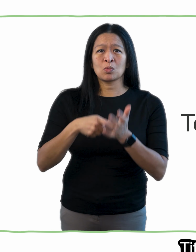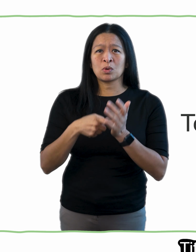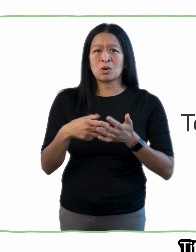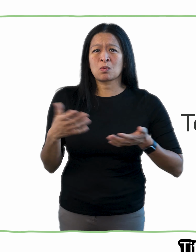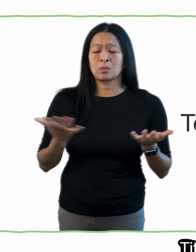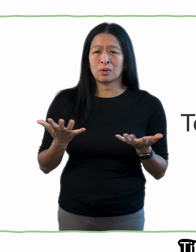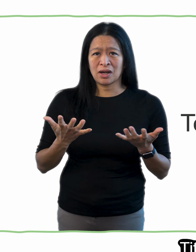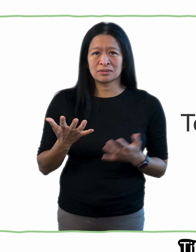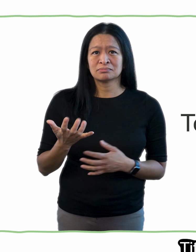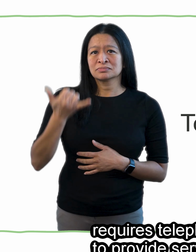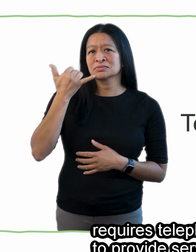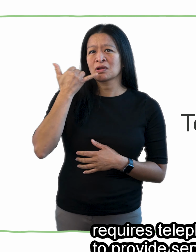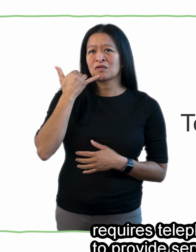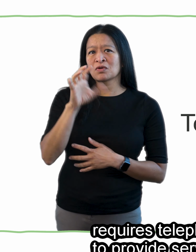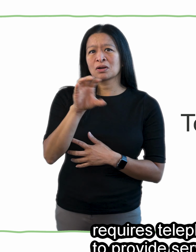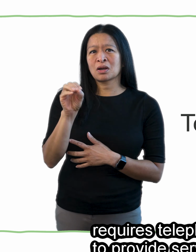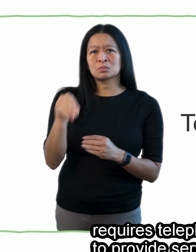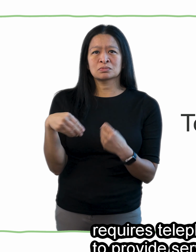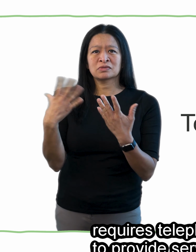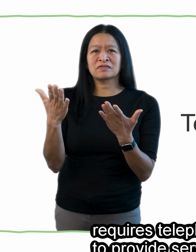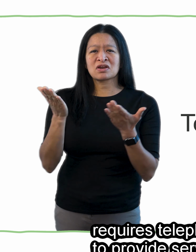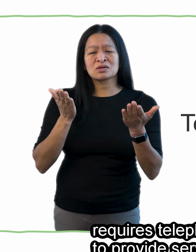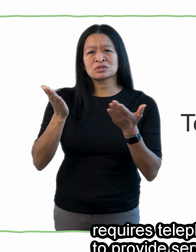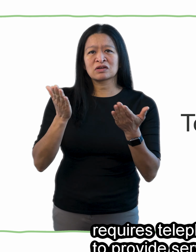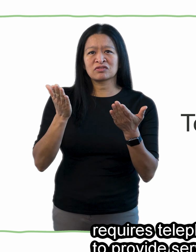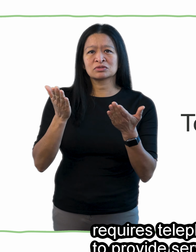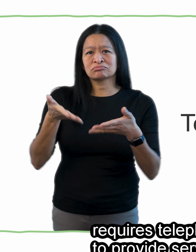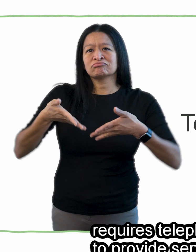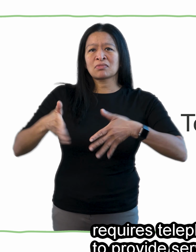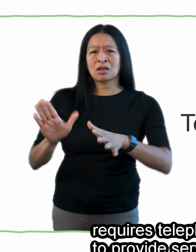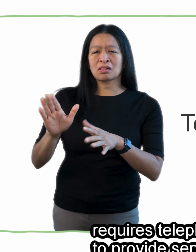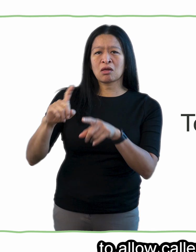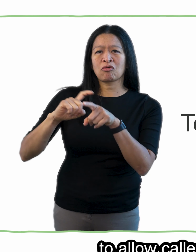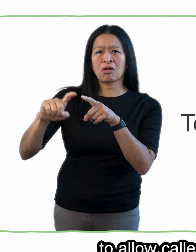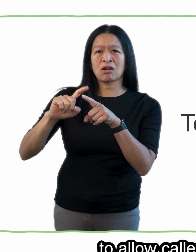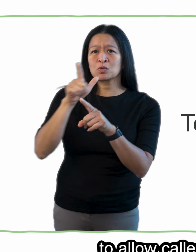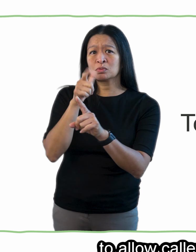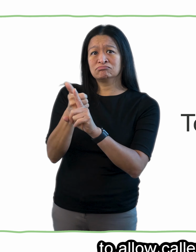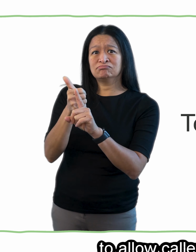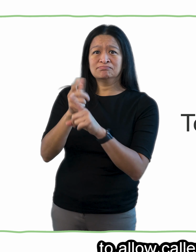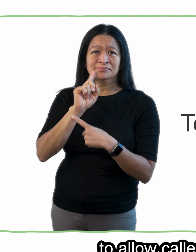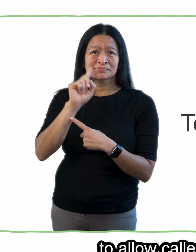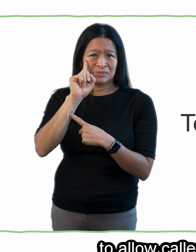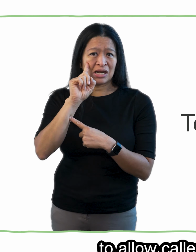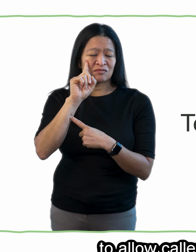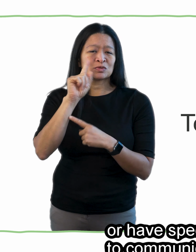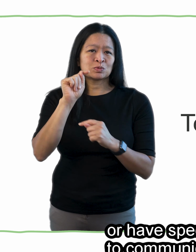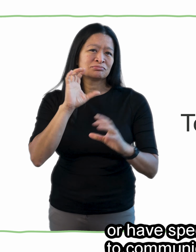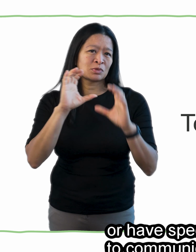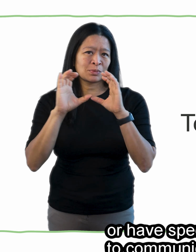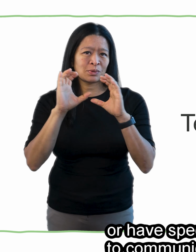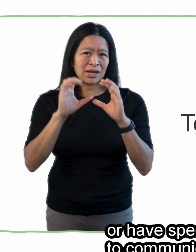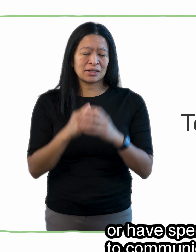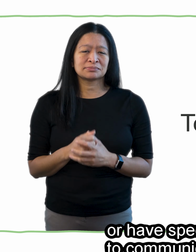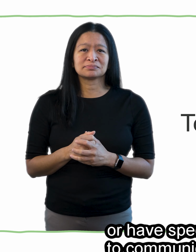Title IV requires telephone companies to provide services to allow callers who are deaf or have speech disabilities